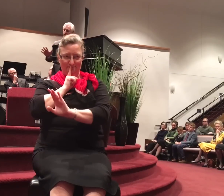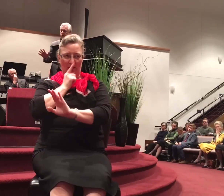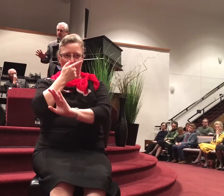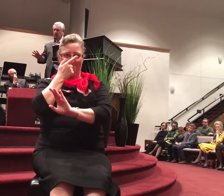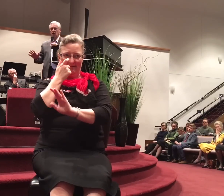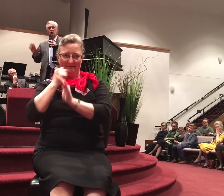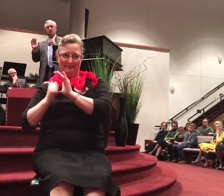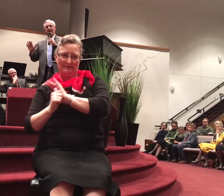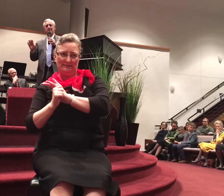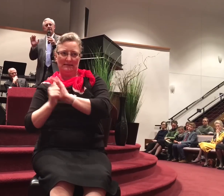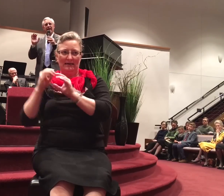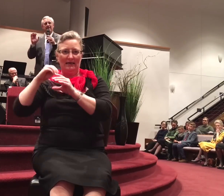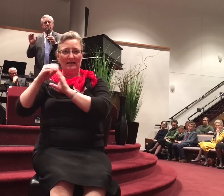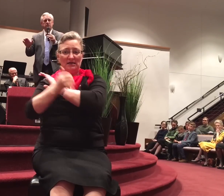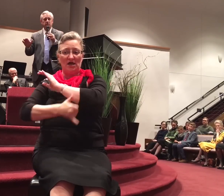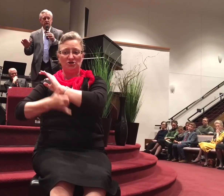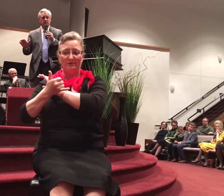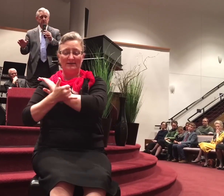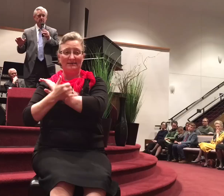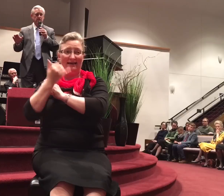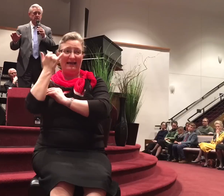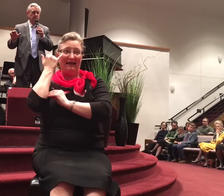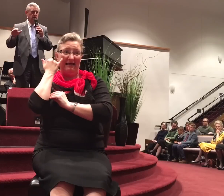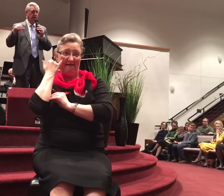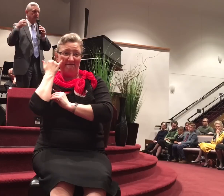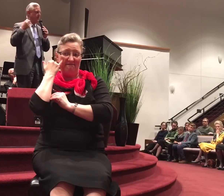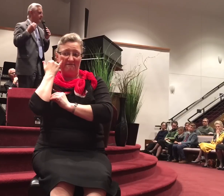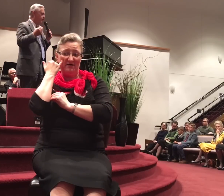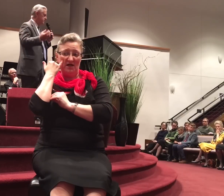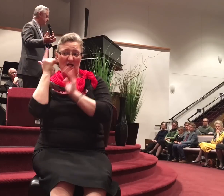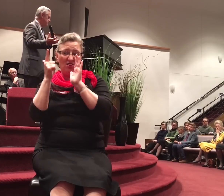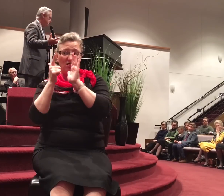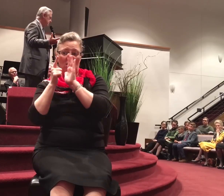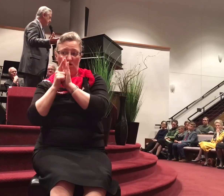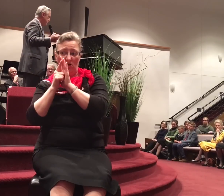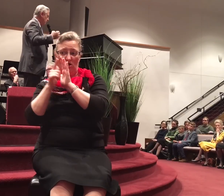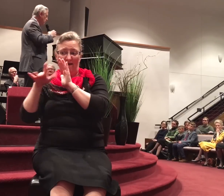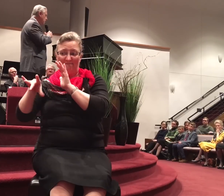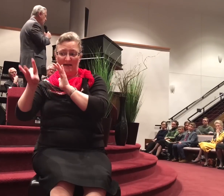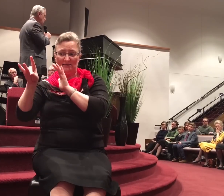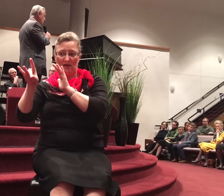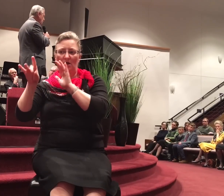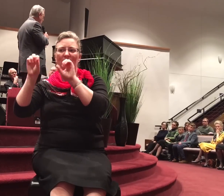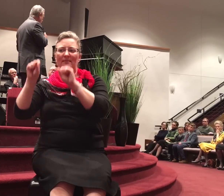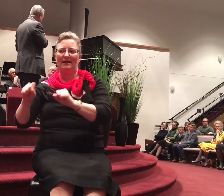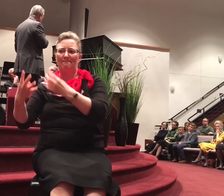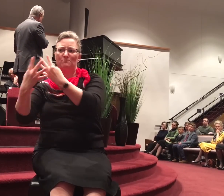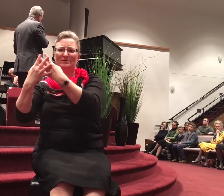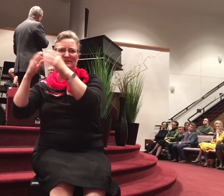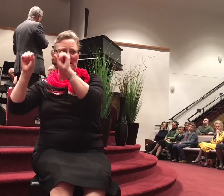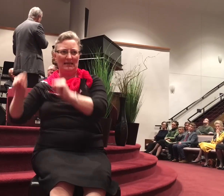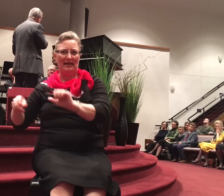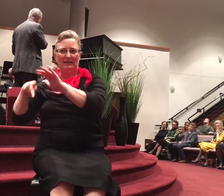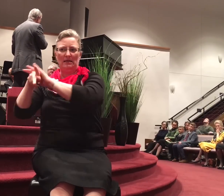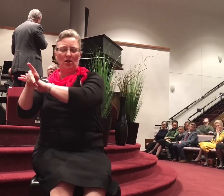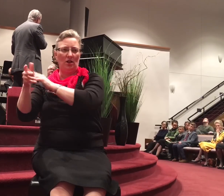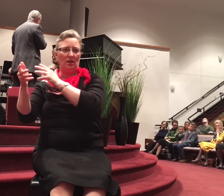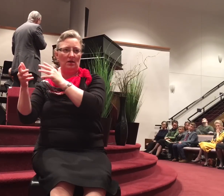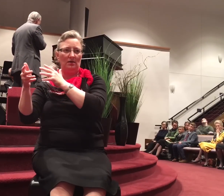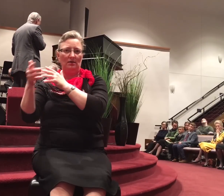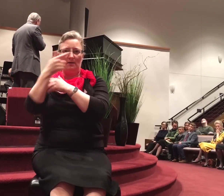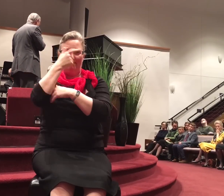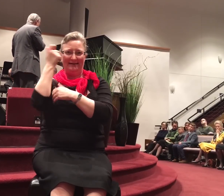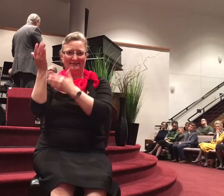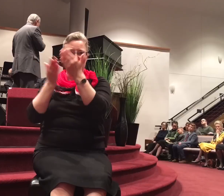are in countries where they could be executed. They could be imprisoned if it were known what they were doing.